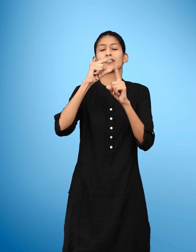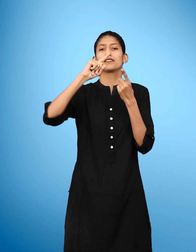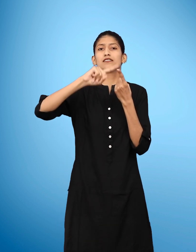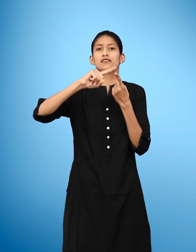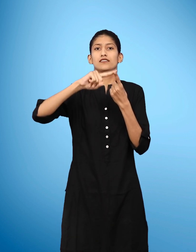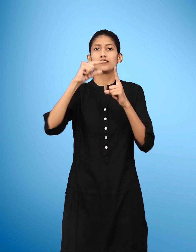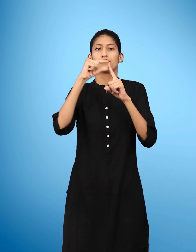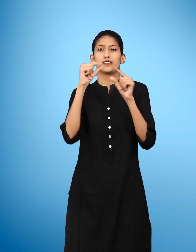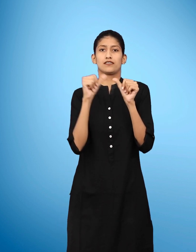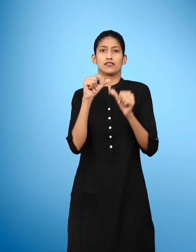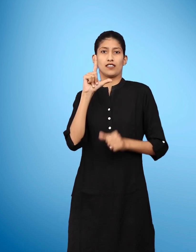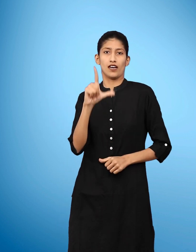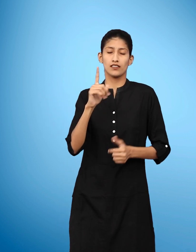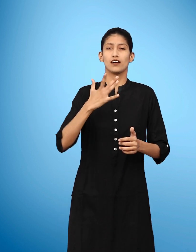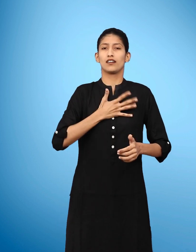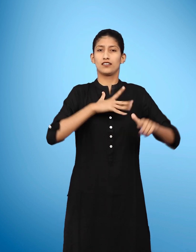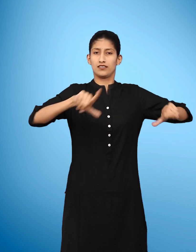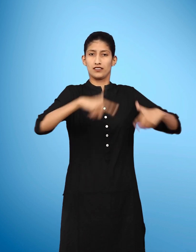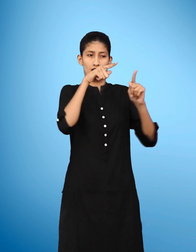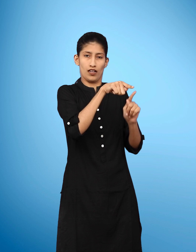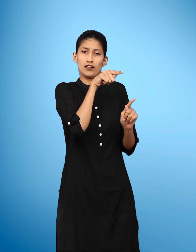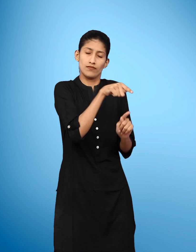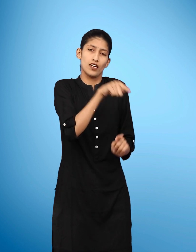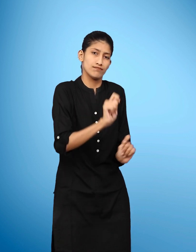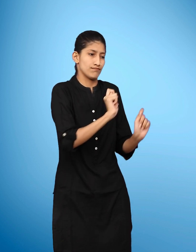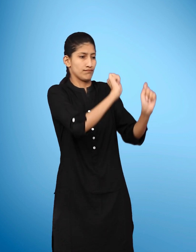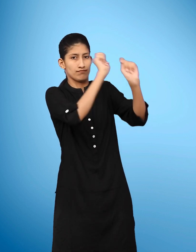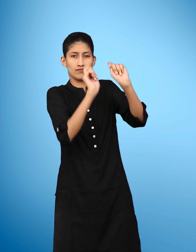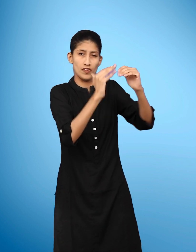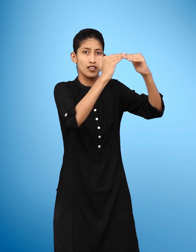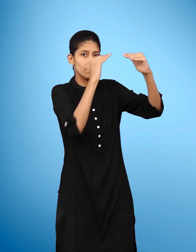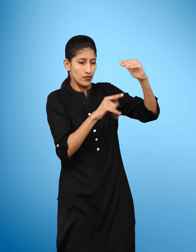tree. Now, statues of the Buddha were made.